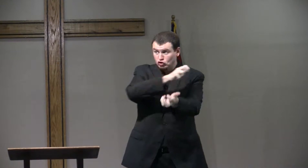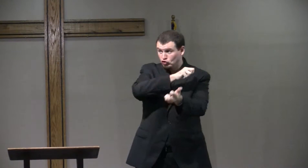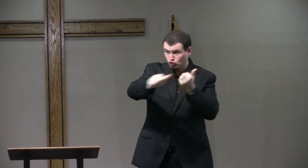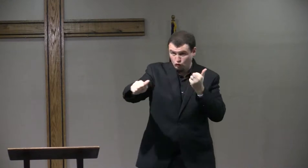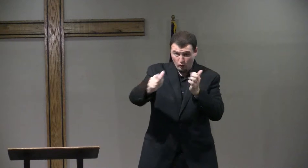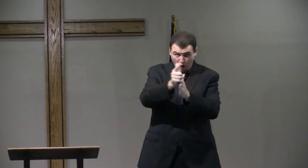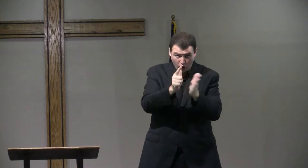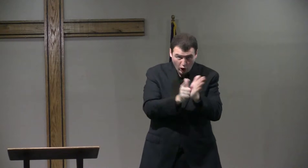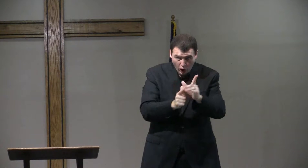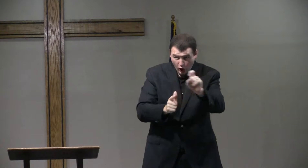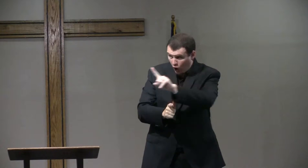Remember last week we talked about